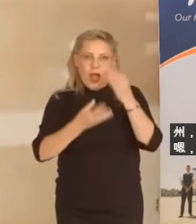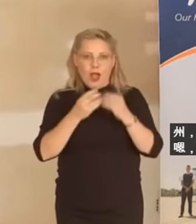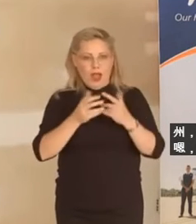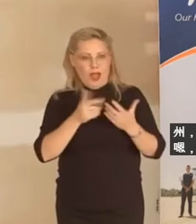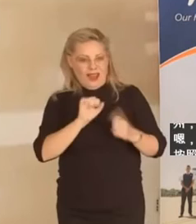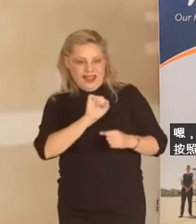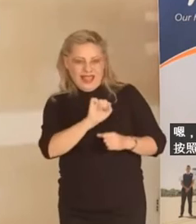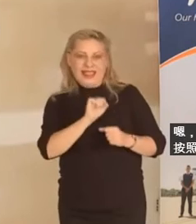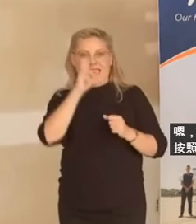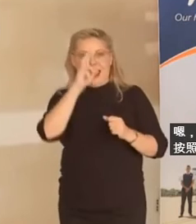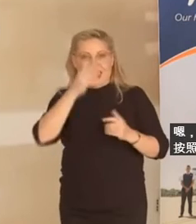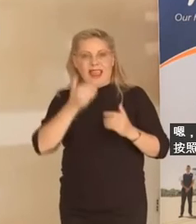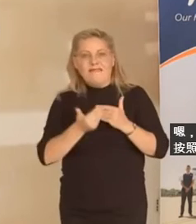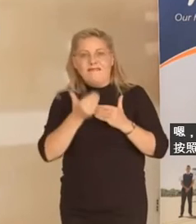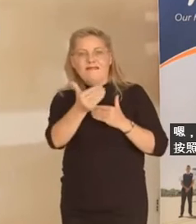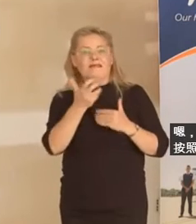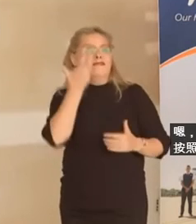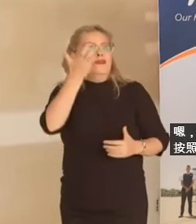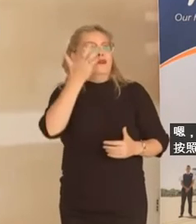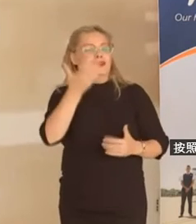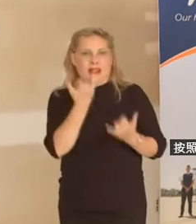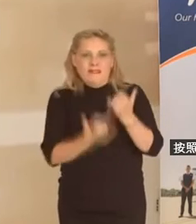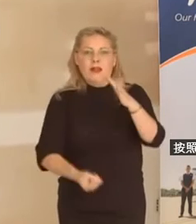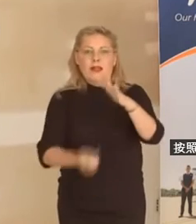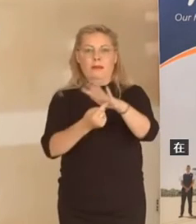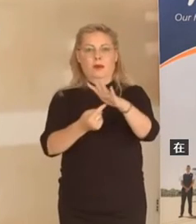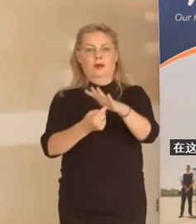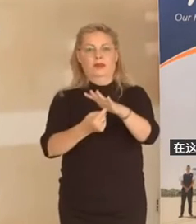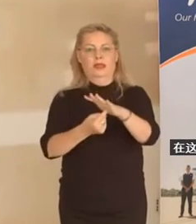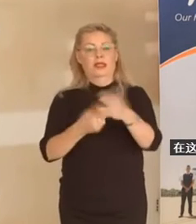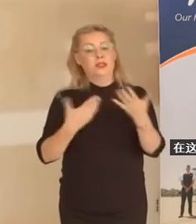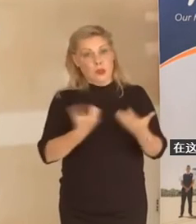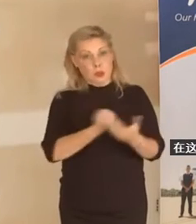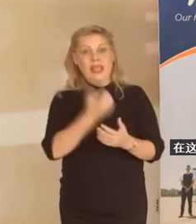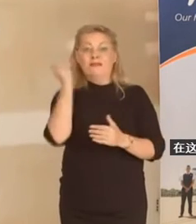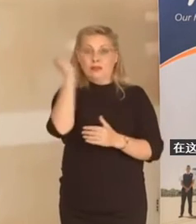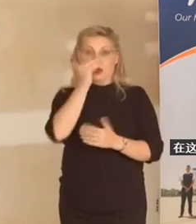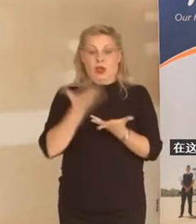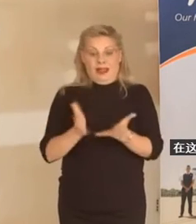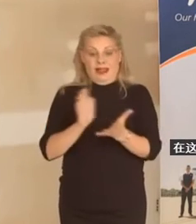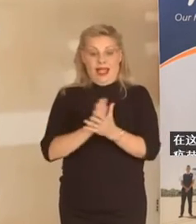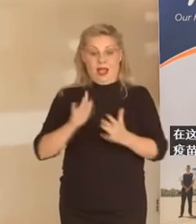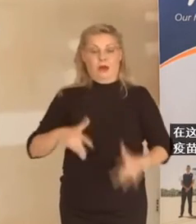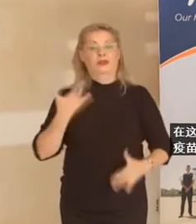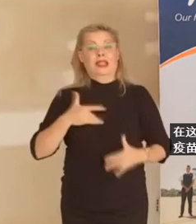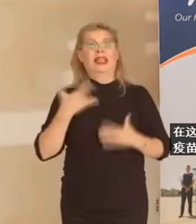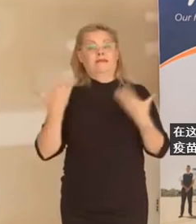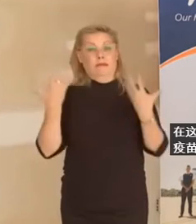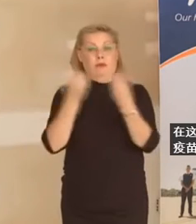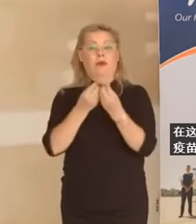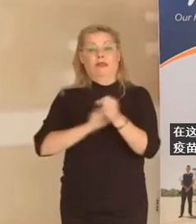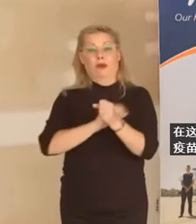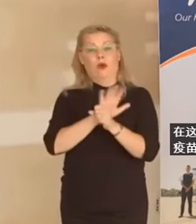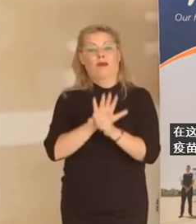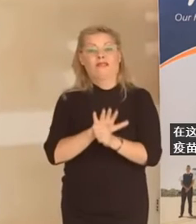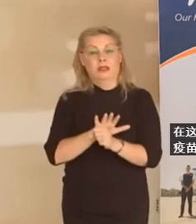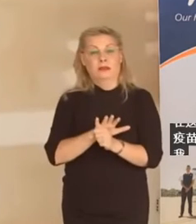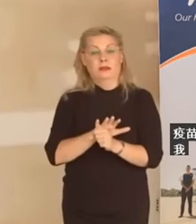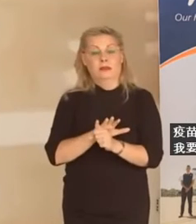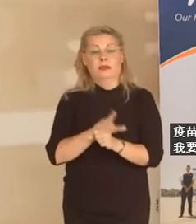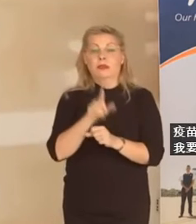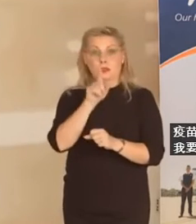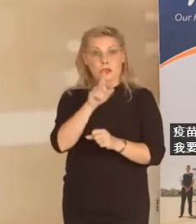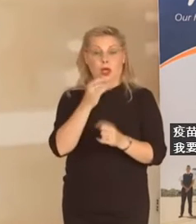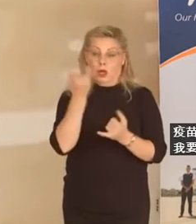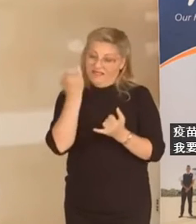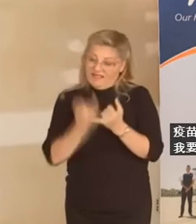We have to live in the world the way it is, not as we want it to be. What is in our control is our vaccination rates and our booster rates. I